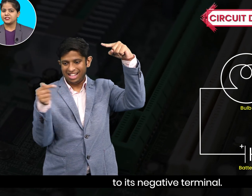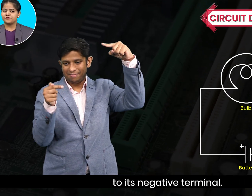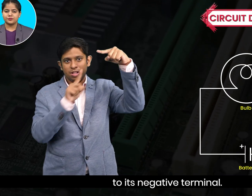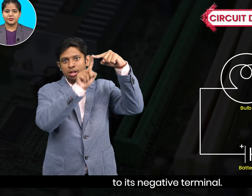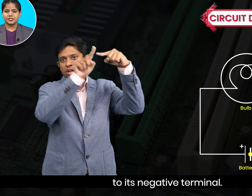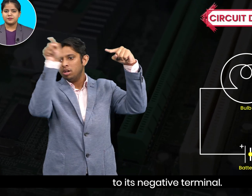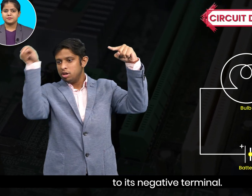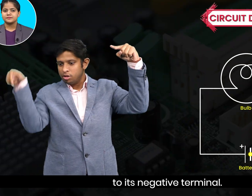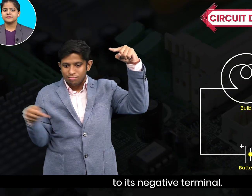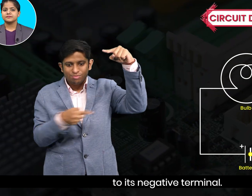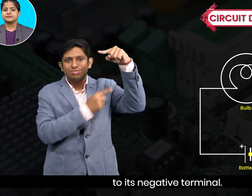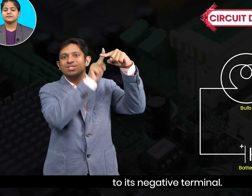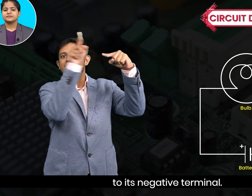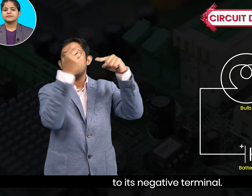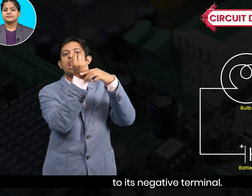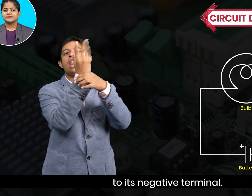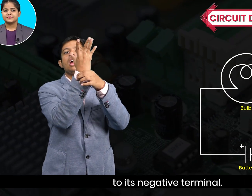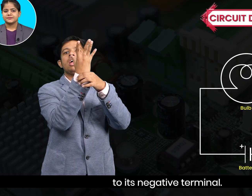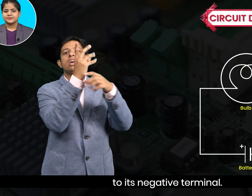its negative terminal.